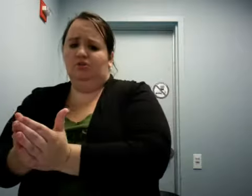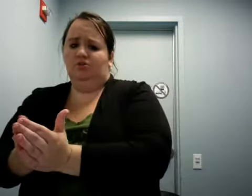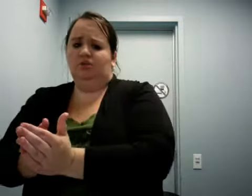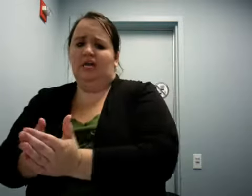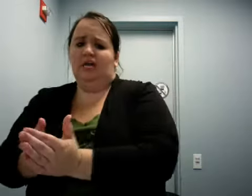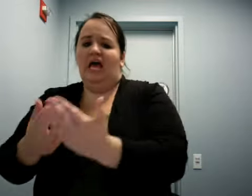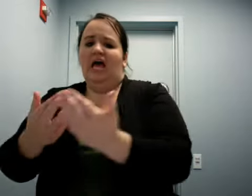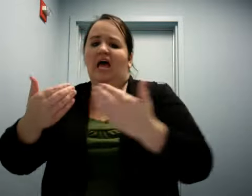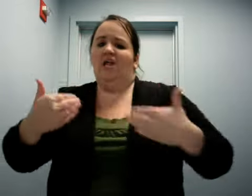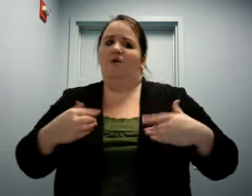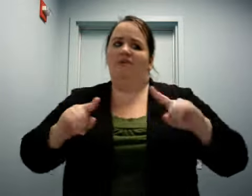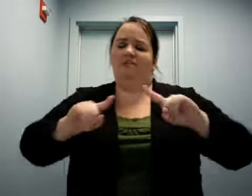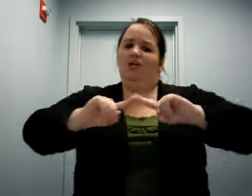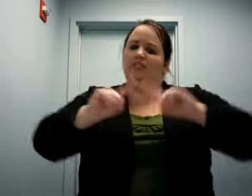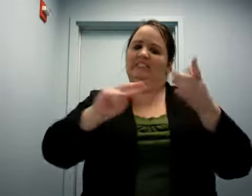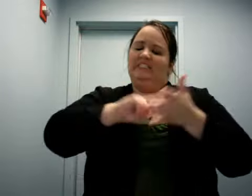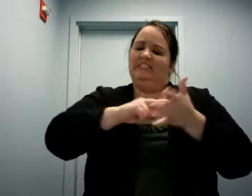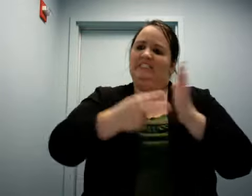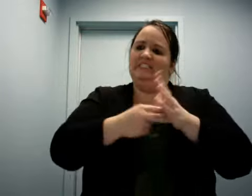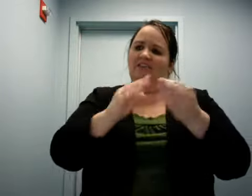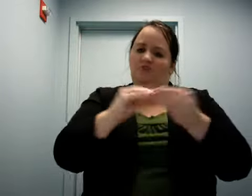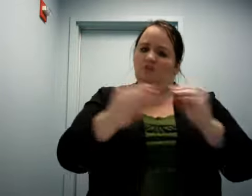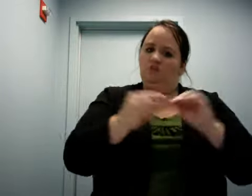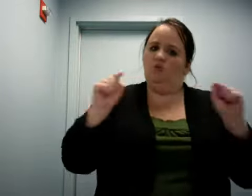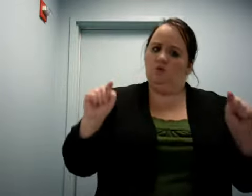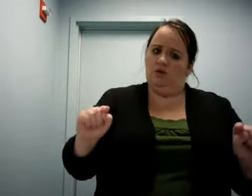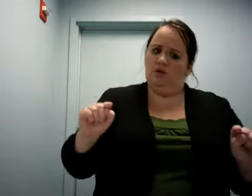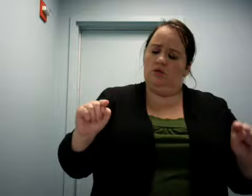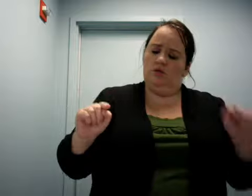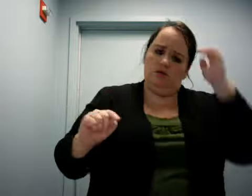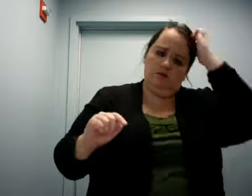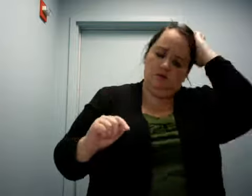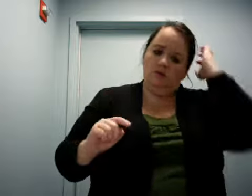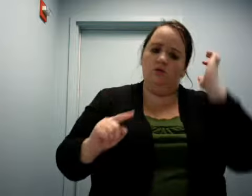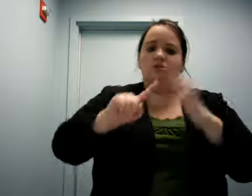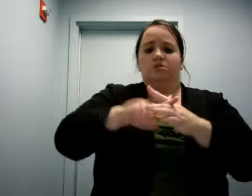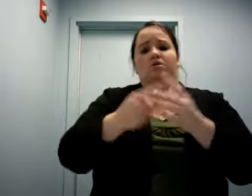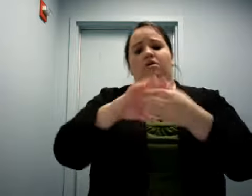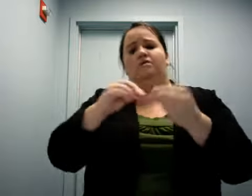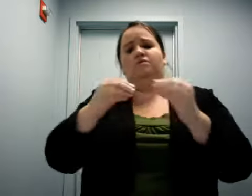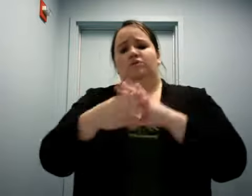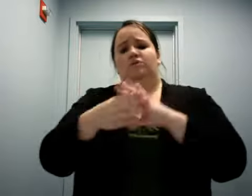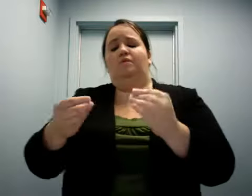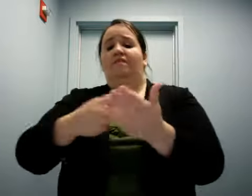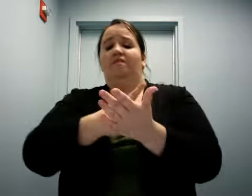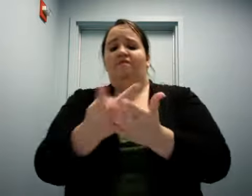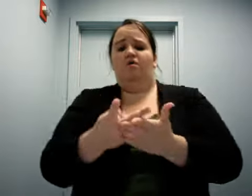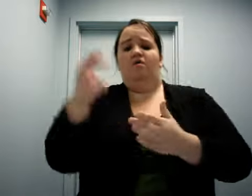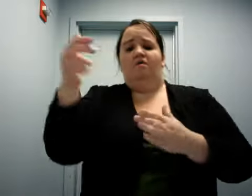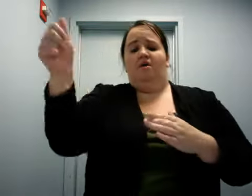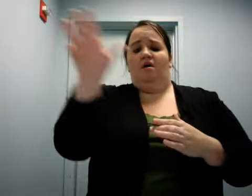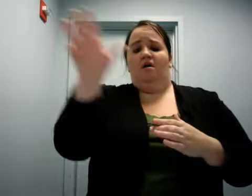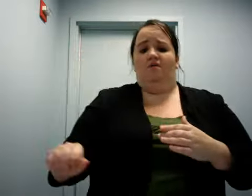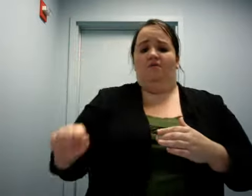different story. Start the story with the failure of the African state, and not with the colonial